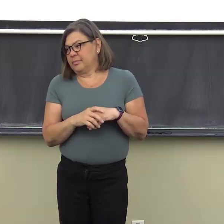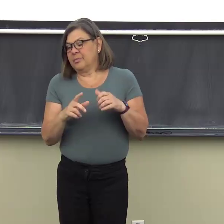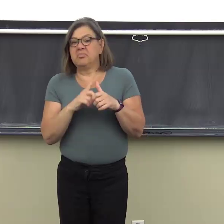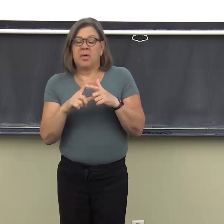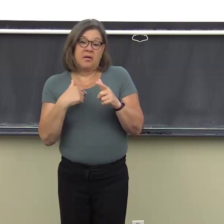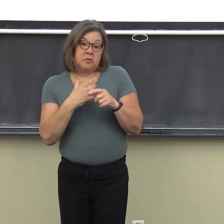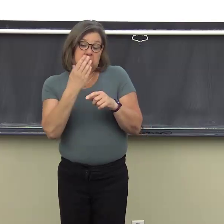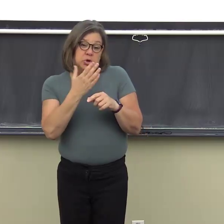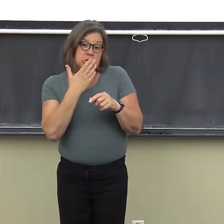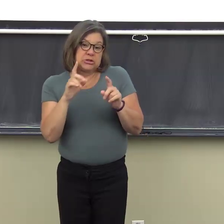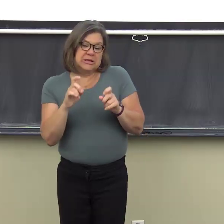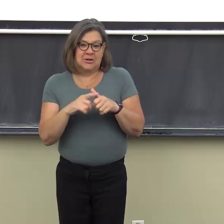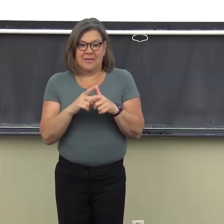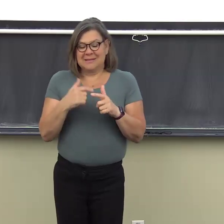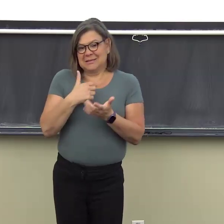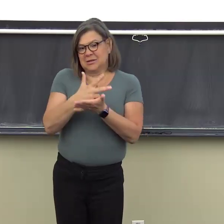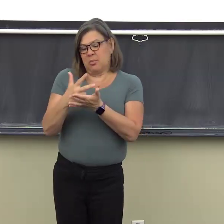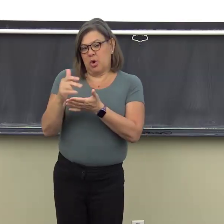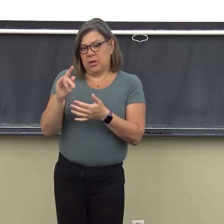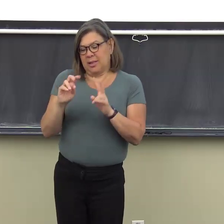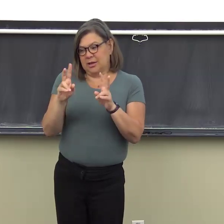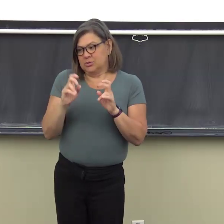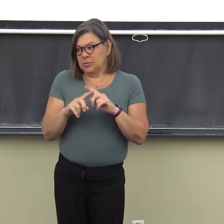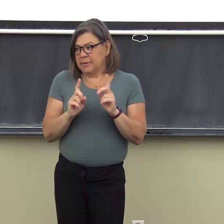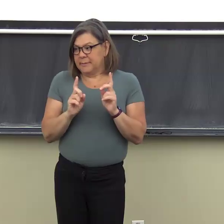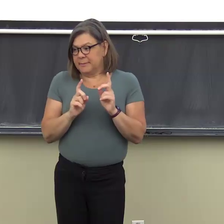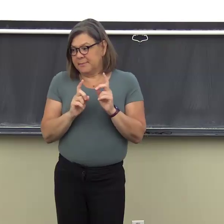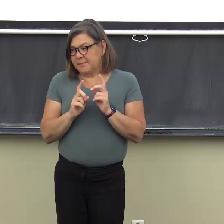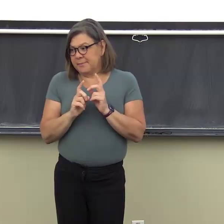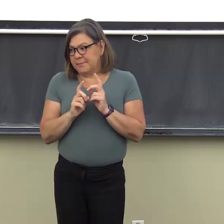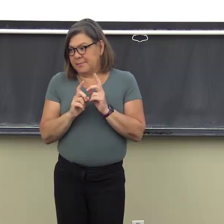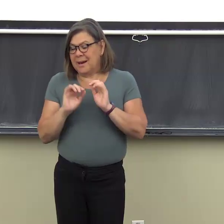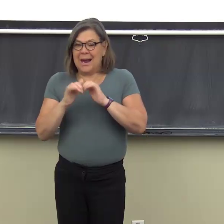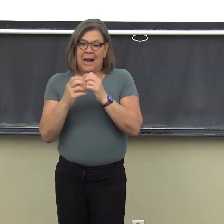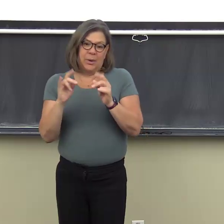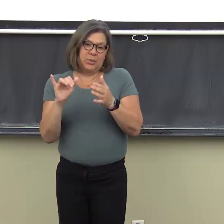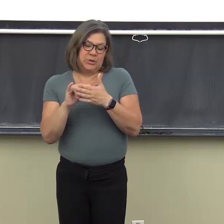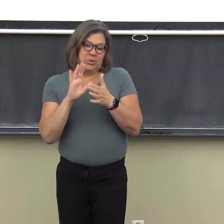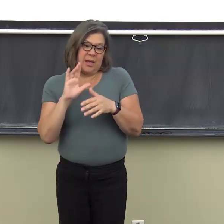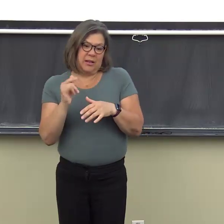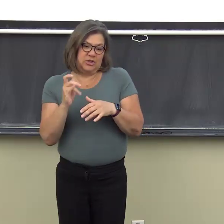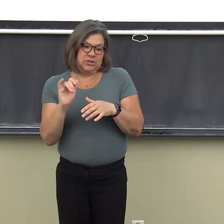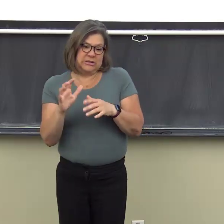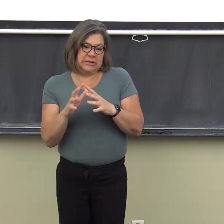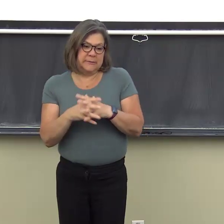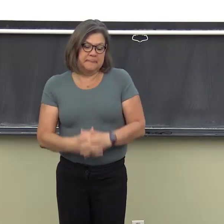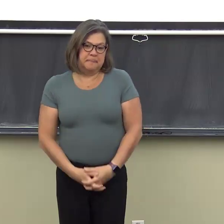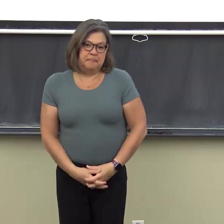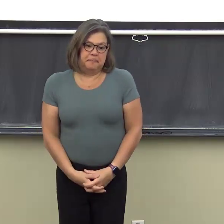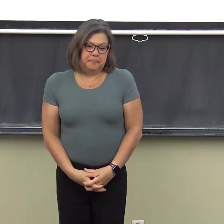a decent tester. This is probably a parking lot item, but you know, how do we go about it logistically? Yes,